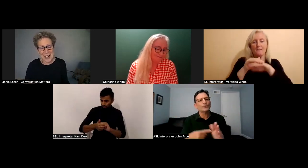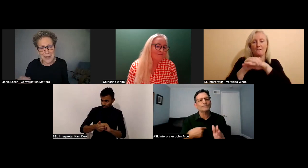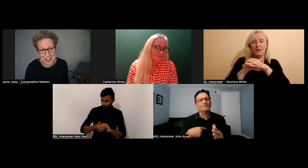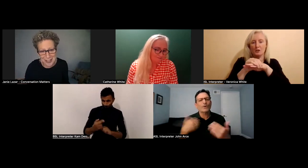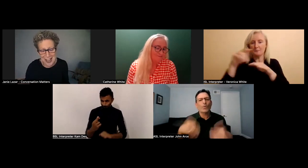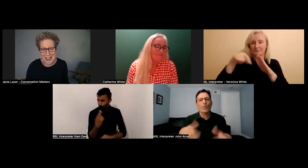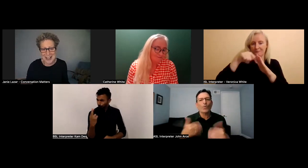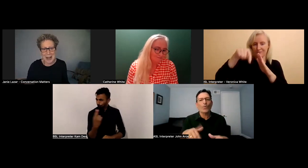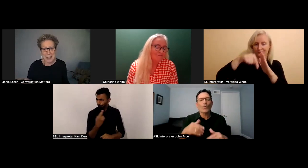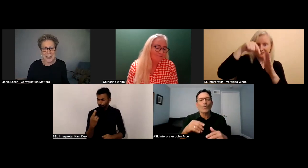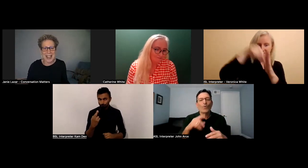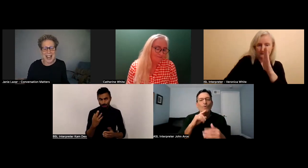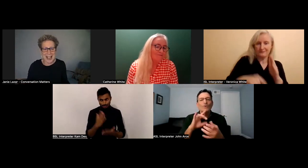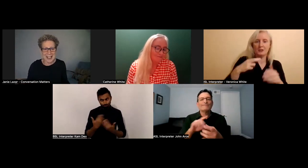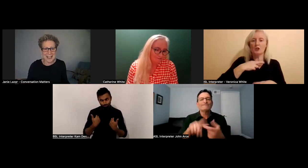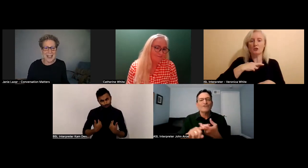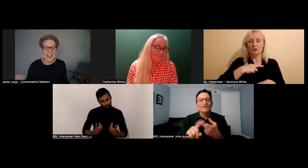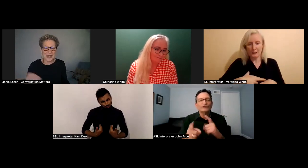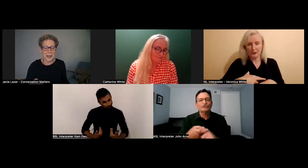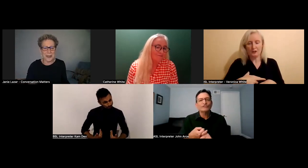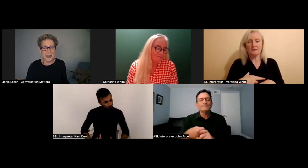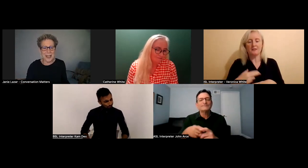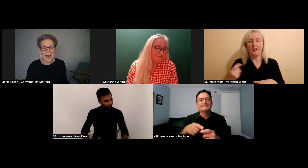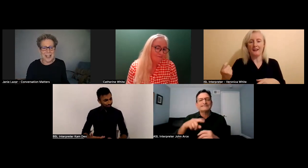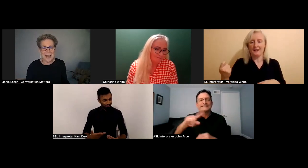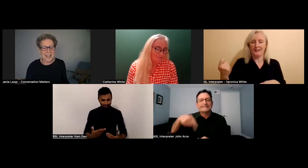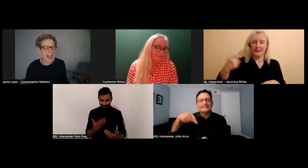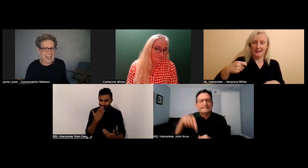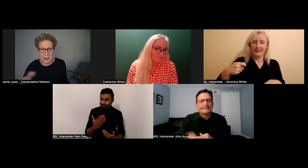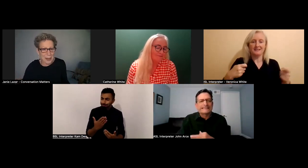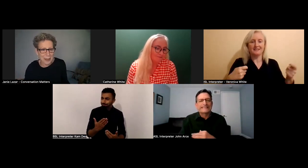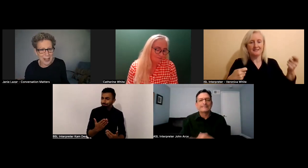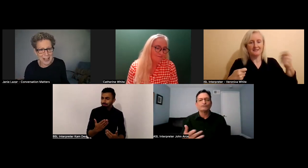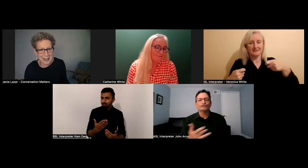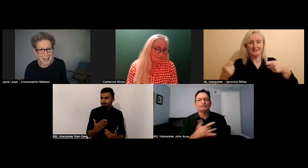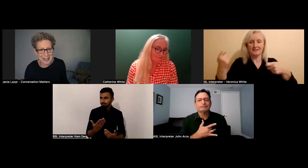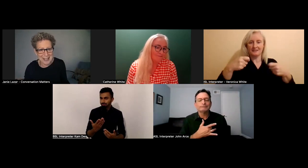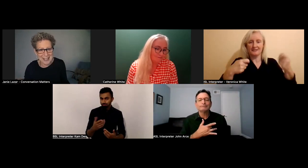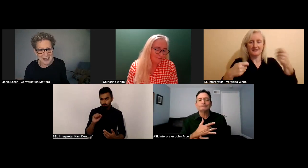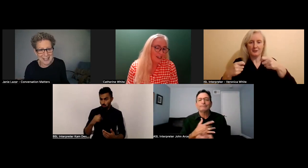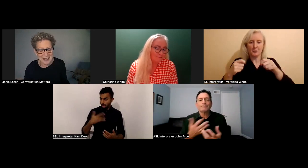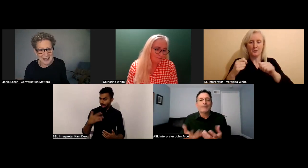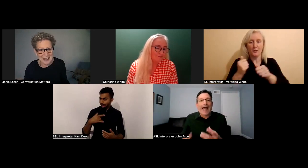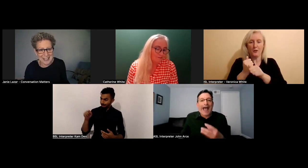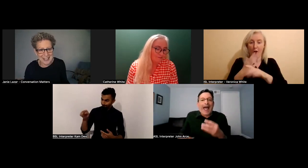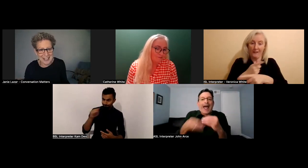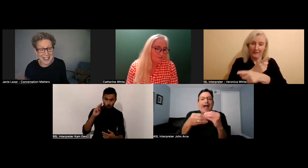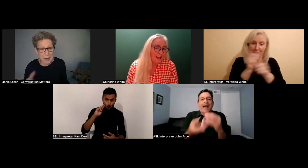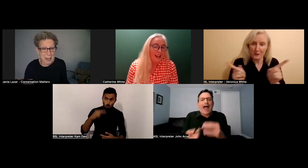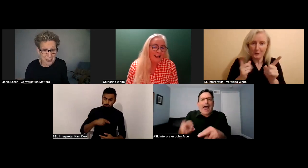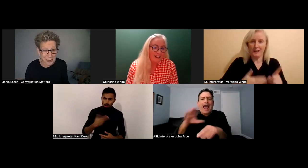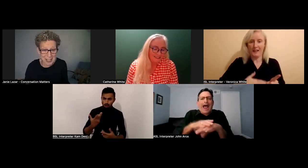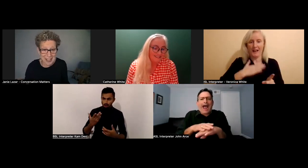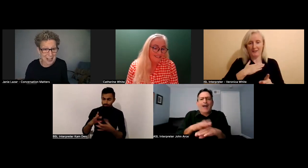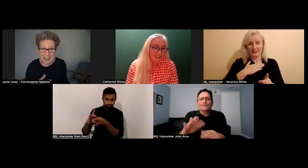are, how rich they are, how much they add to all of your lives can